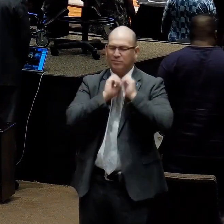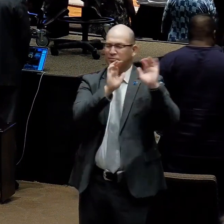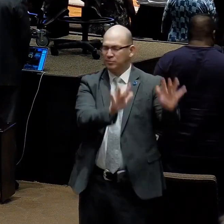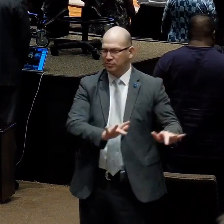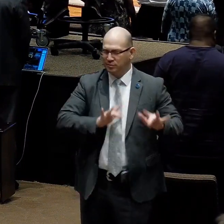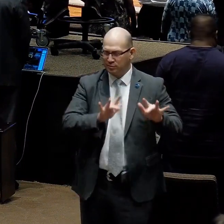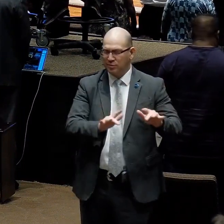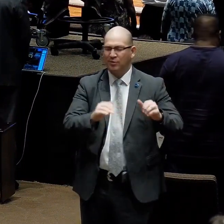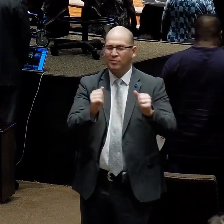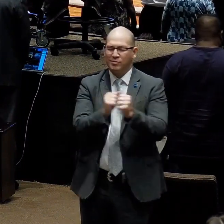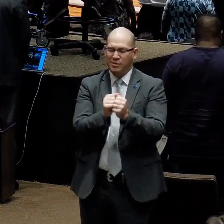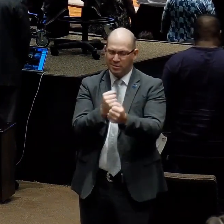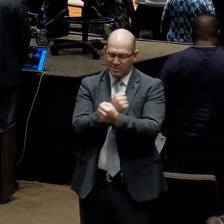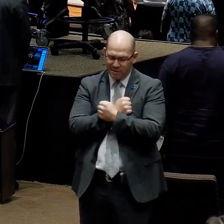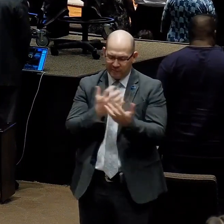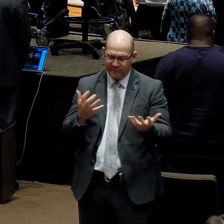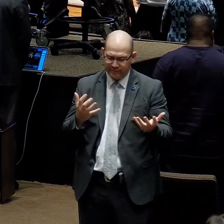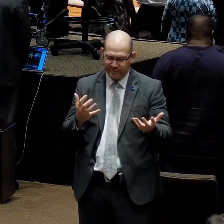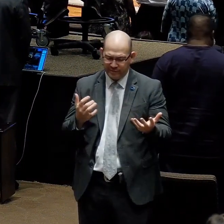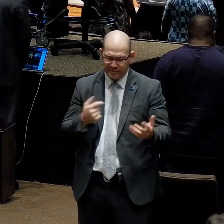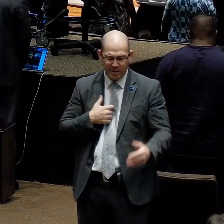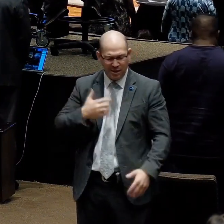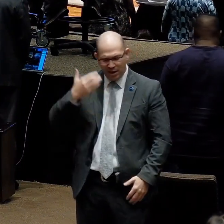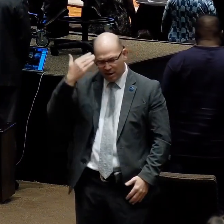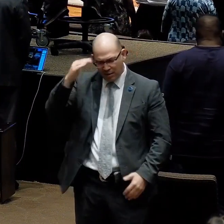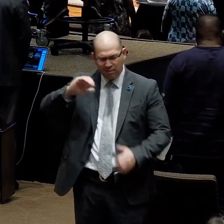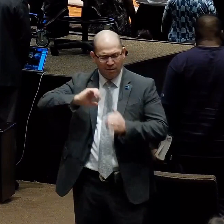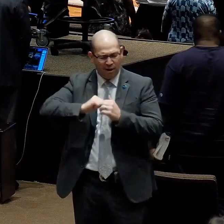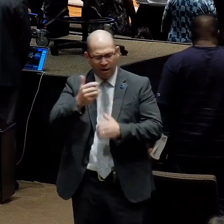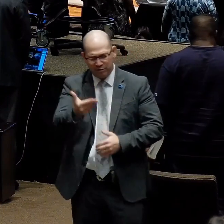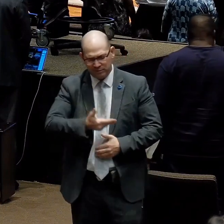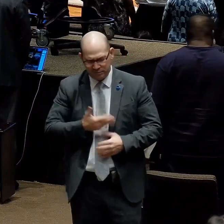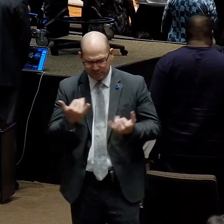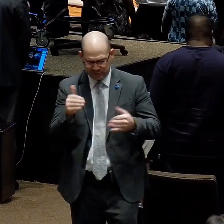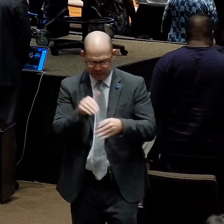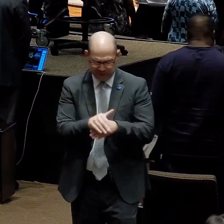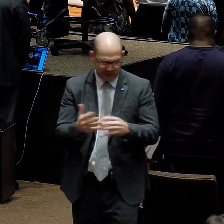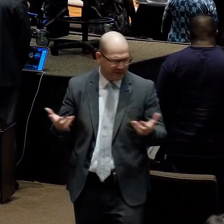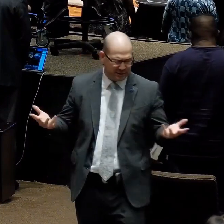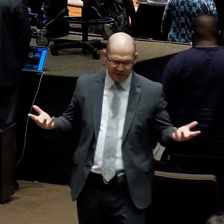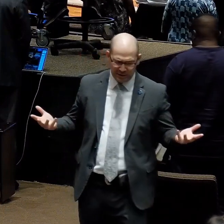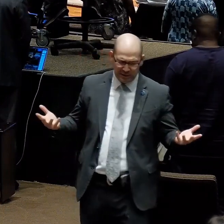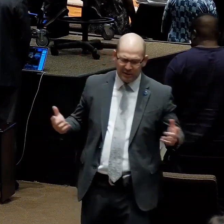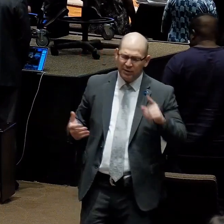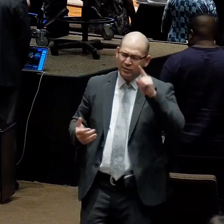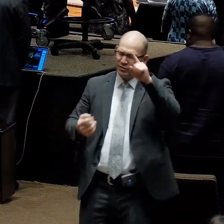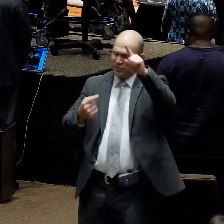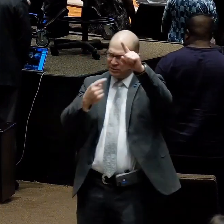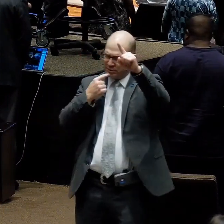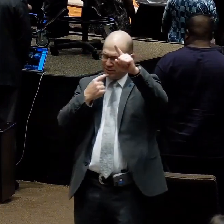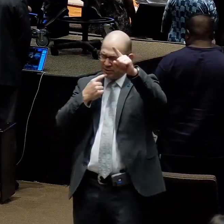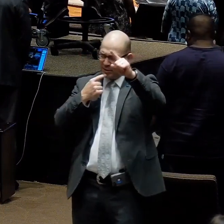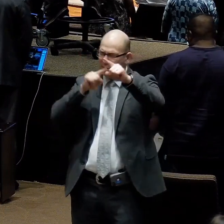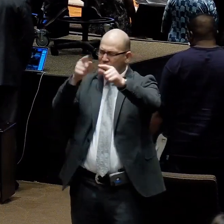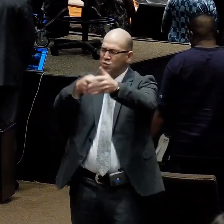And God, I don't know exactly how to give an invitation here, but you said these are required of your people.